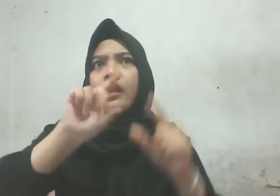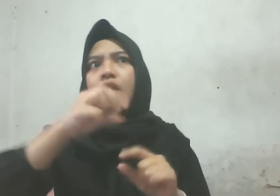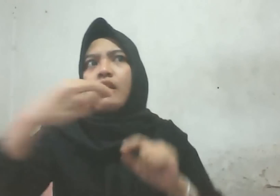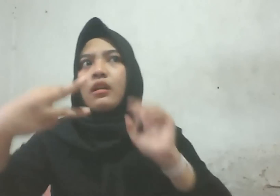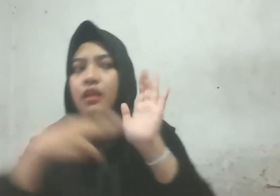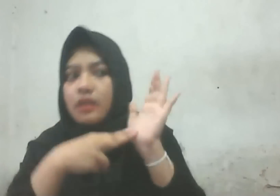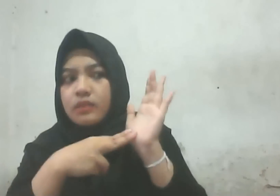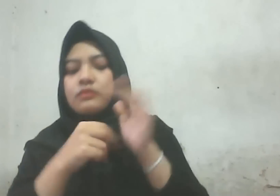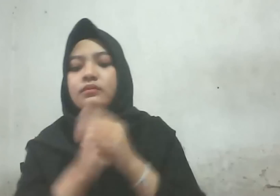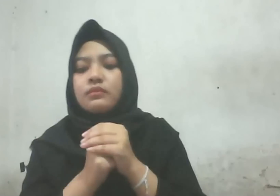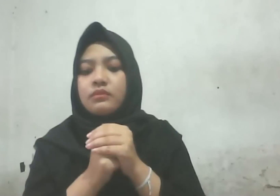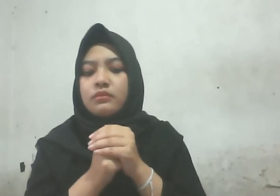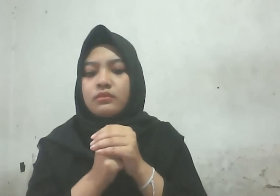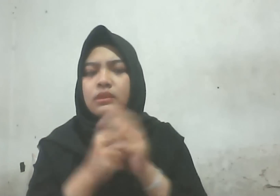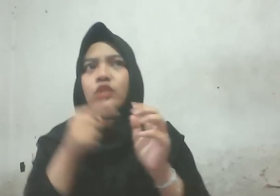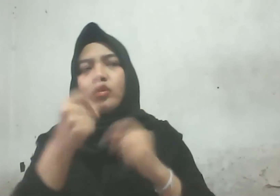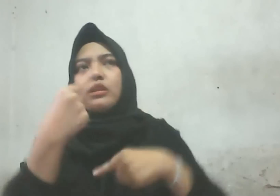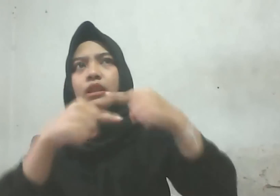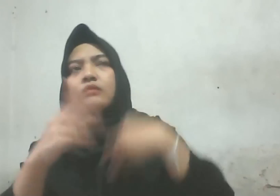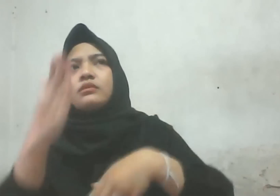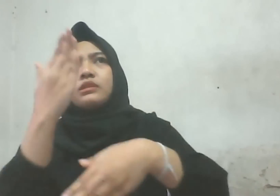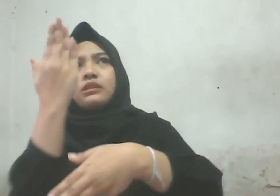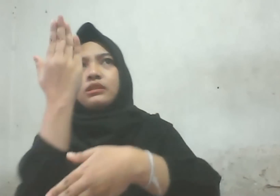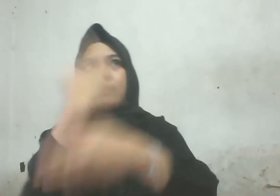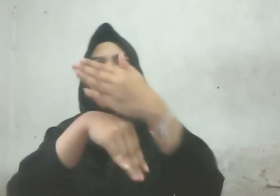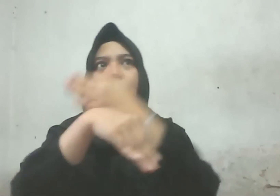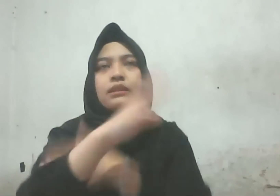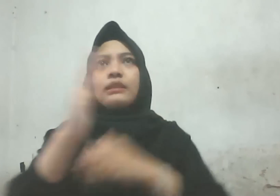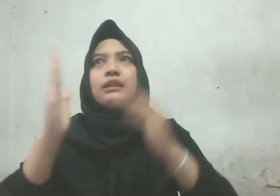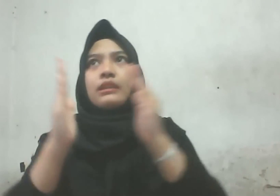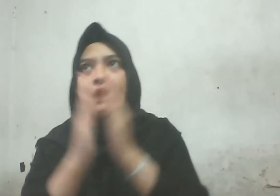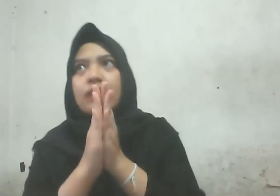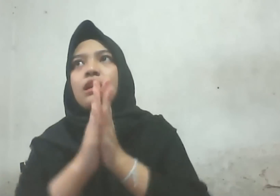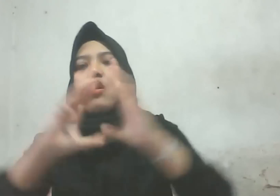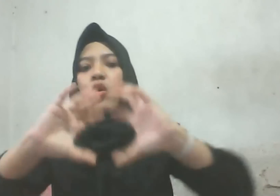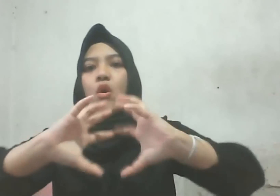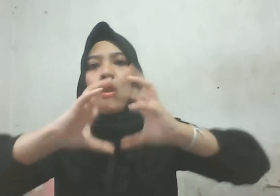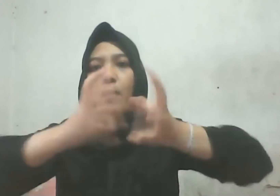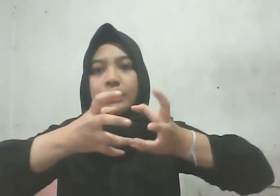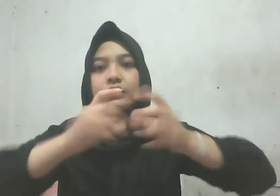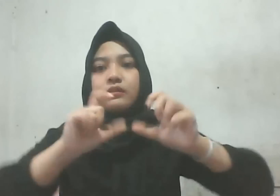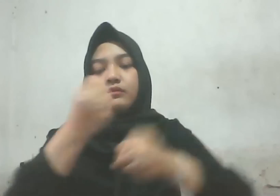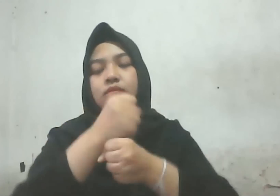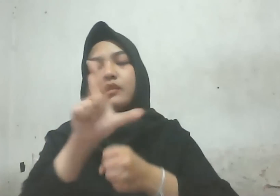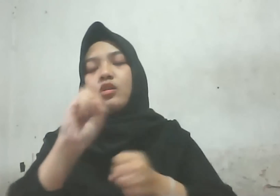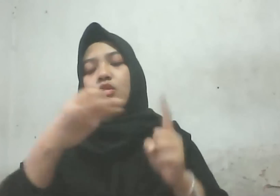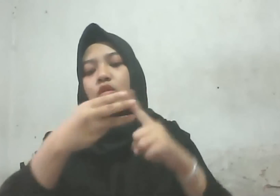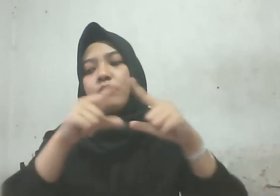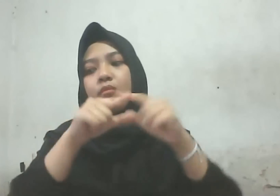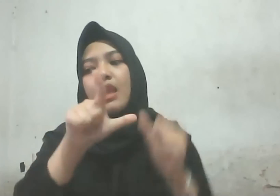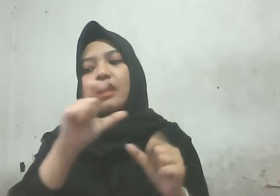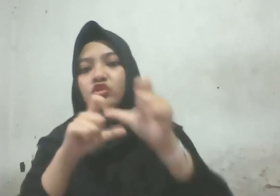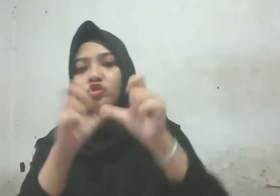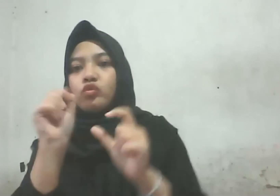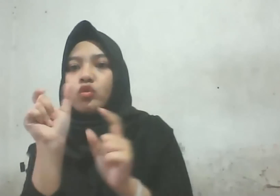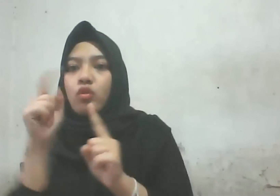Yeah, and it's about disability and global south. The book is so clear about talking about the, you know,